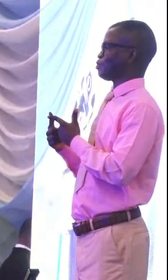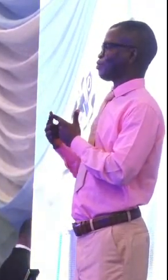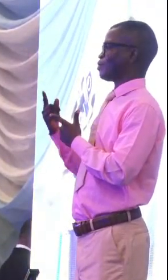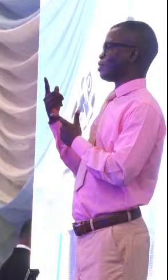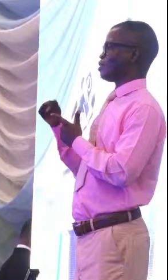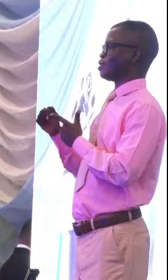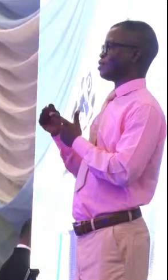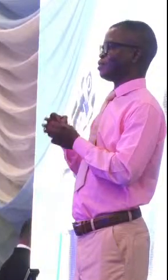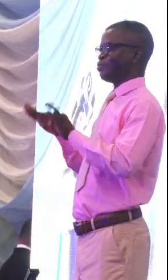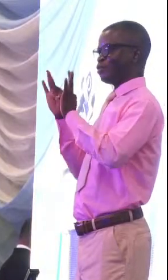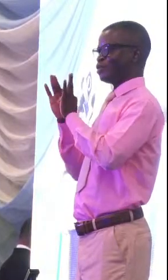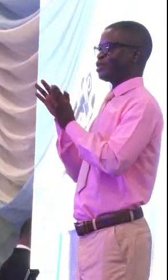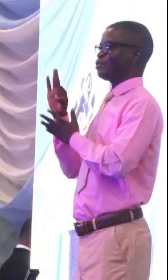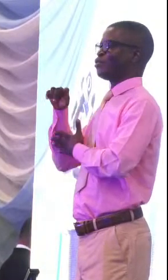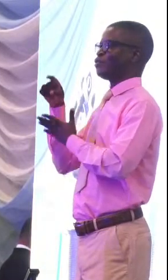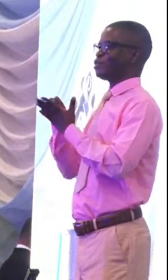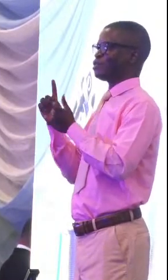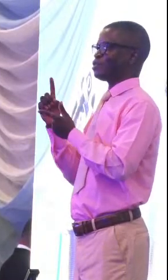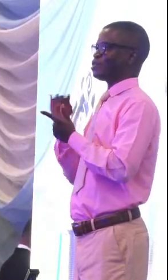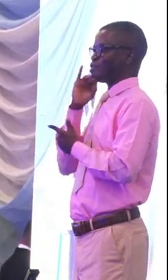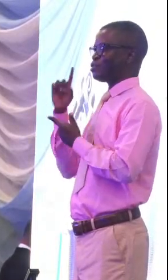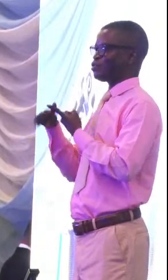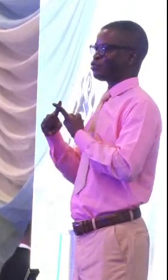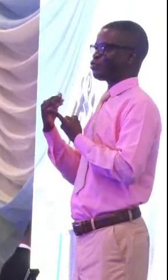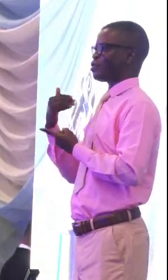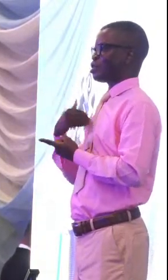essence of this is to have